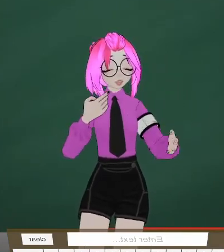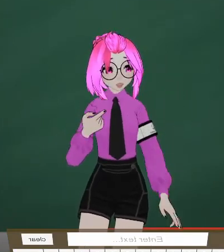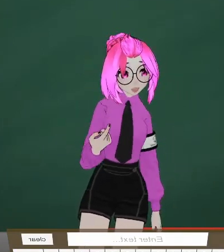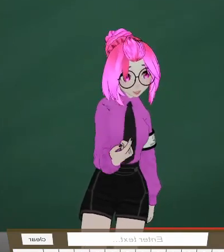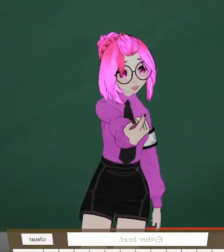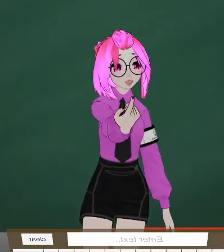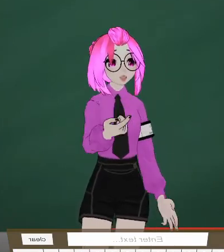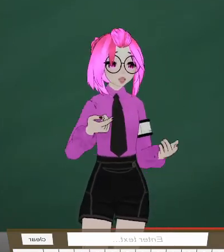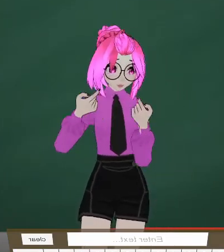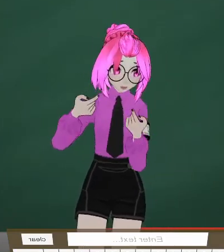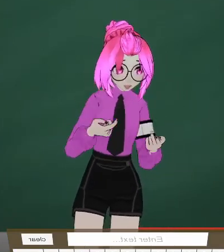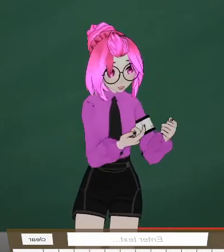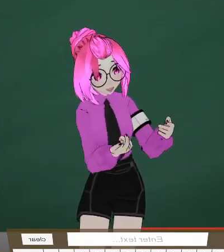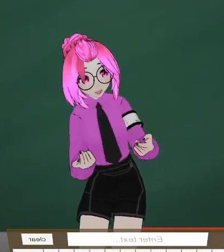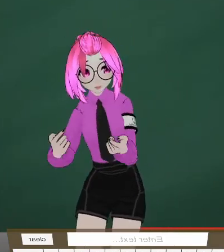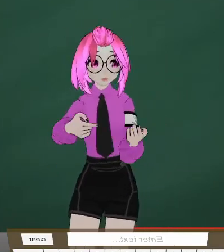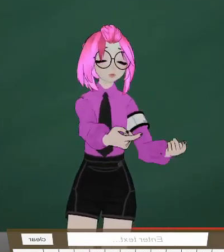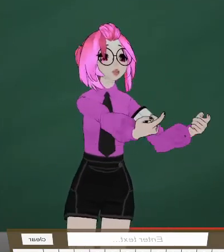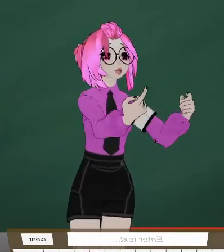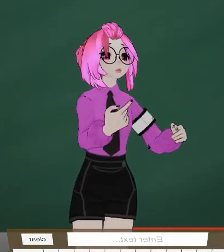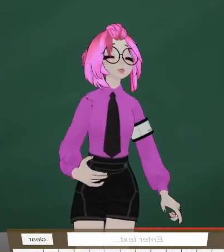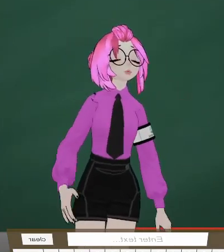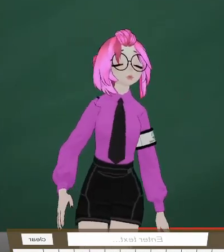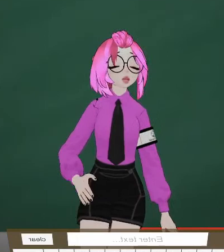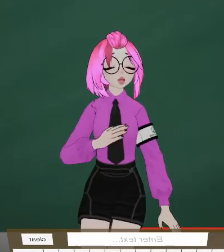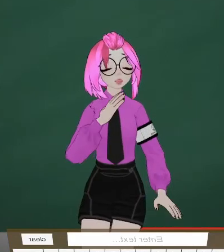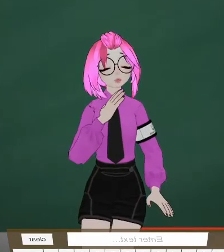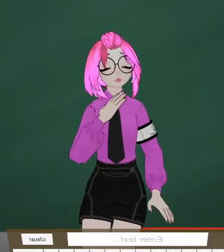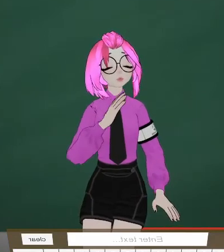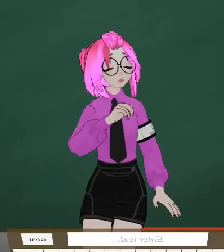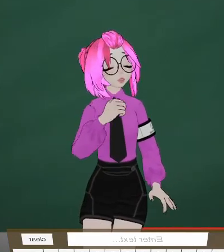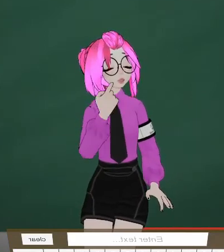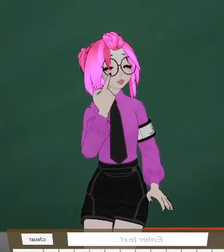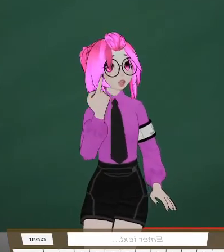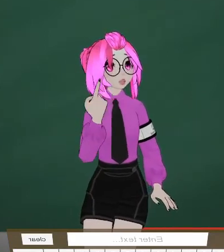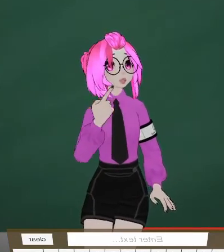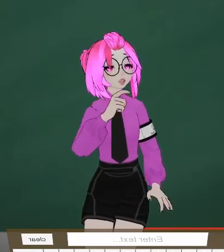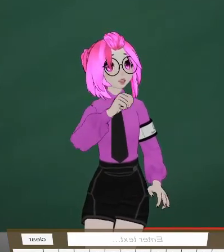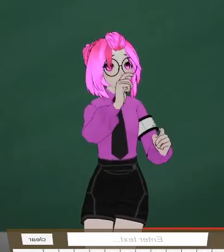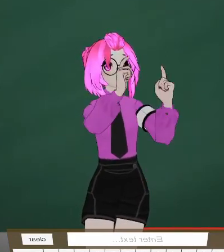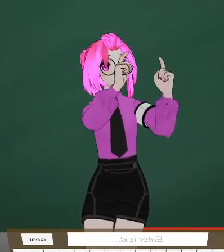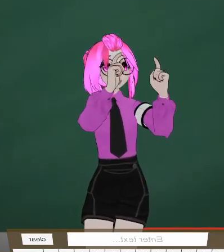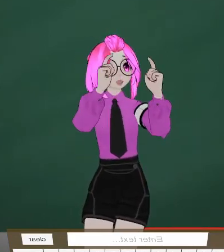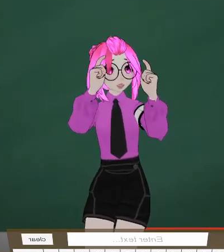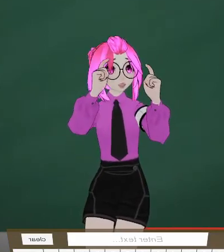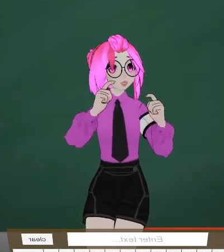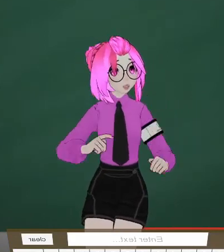blade so i've seen that and i've seen that um yeah that's how i've always signed it yep with the same x hands yep